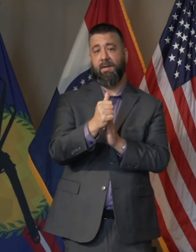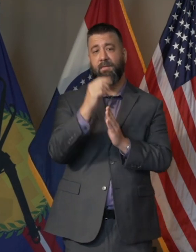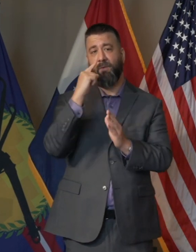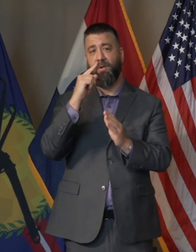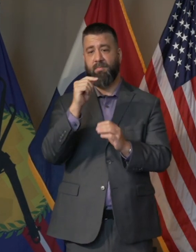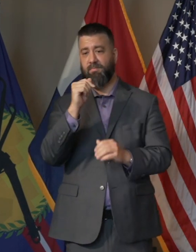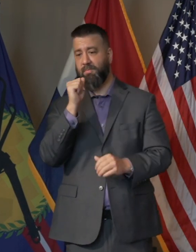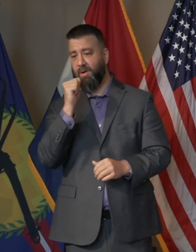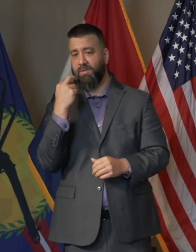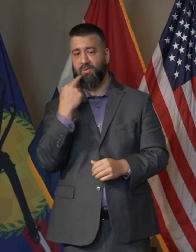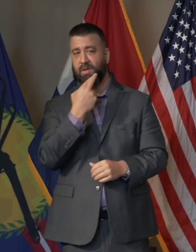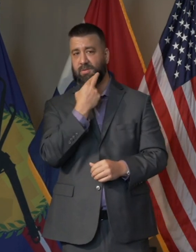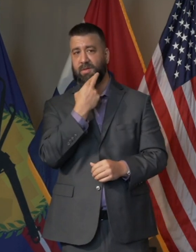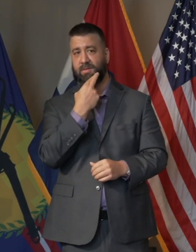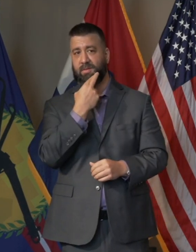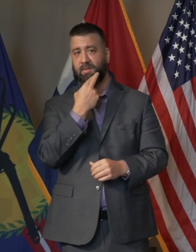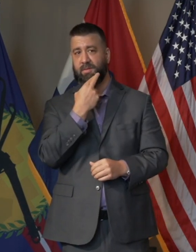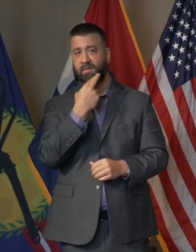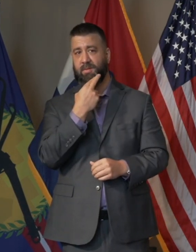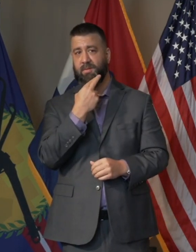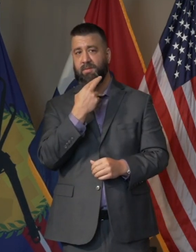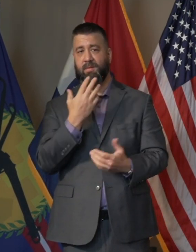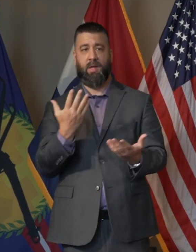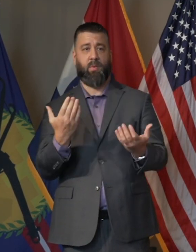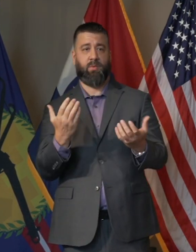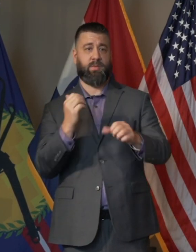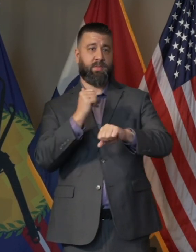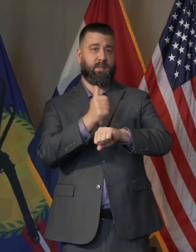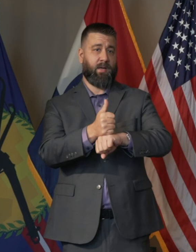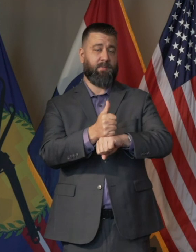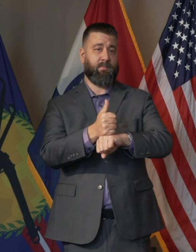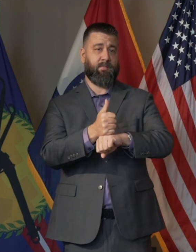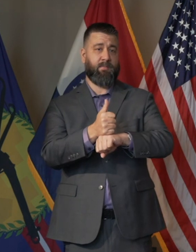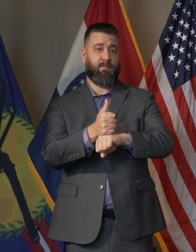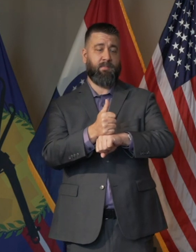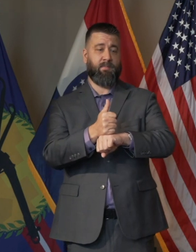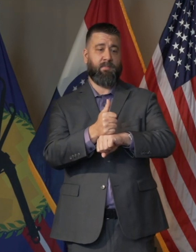especially bars and restaurants who are looking to set up an